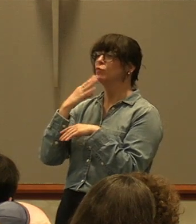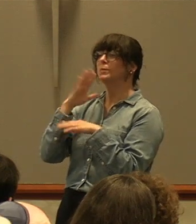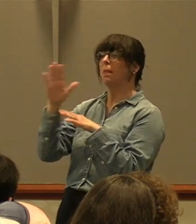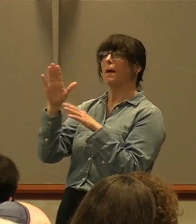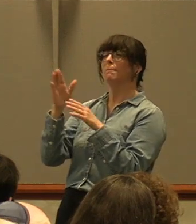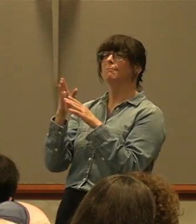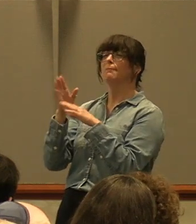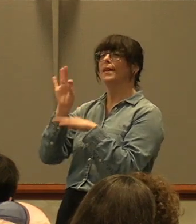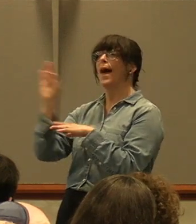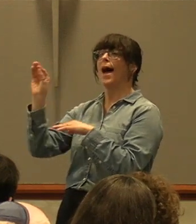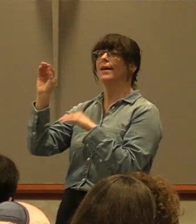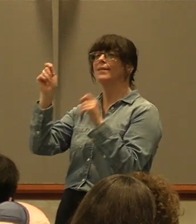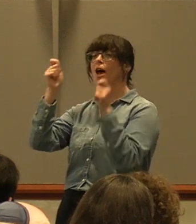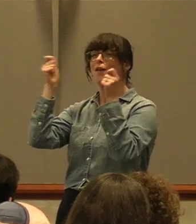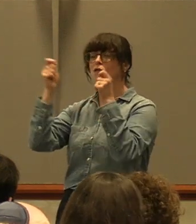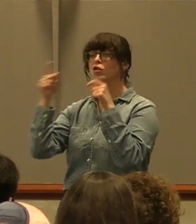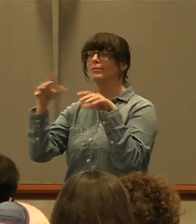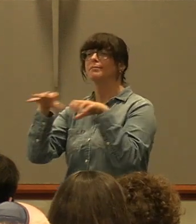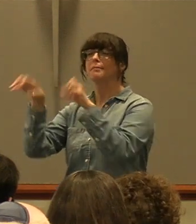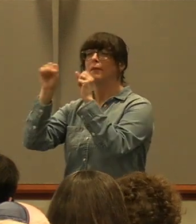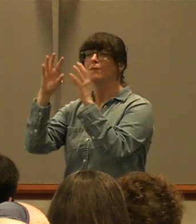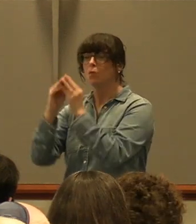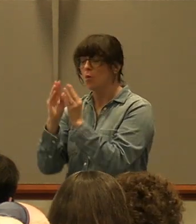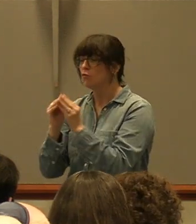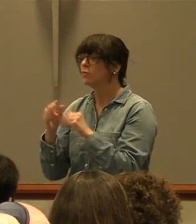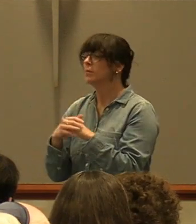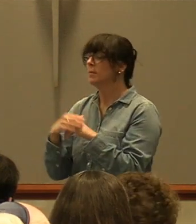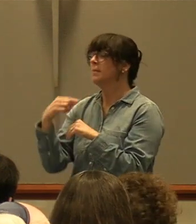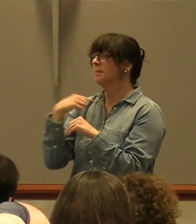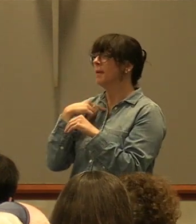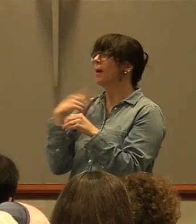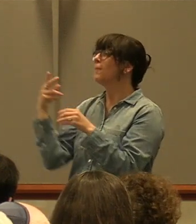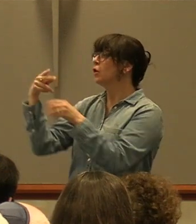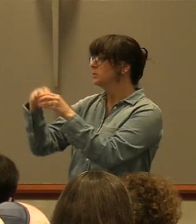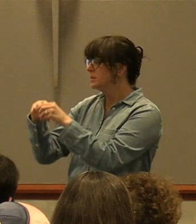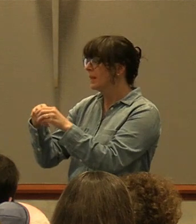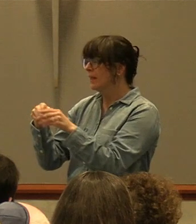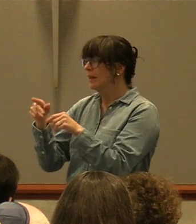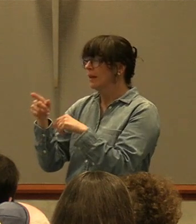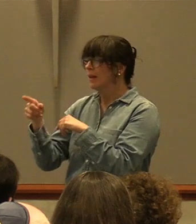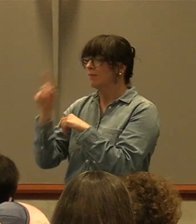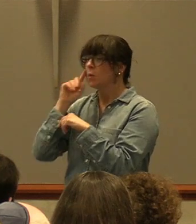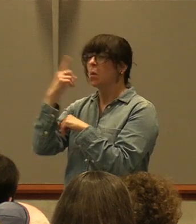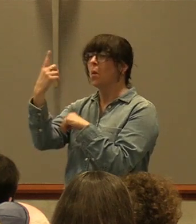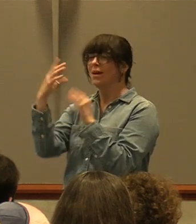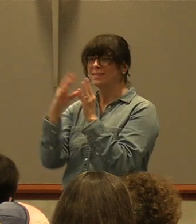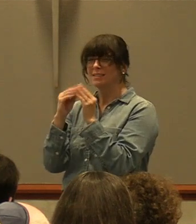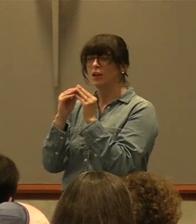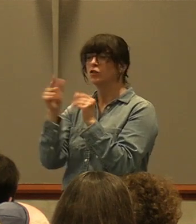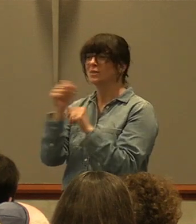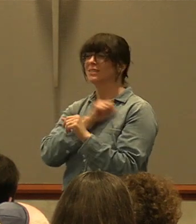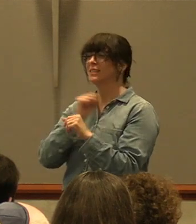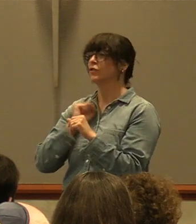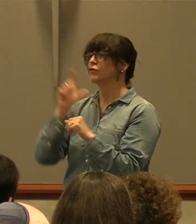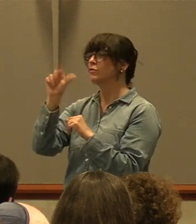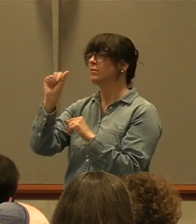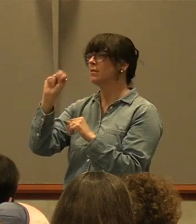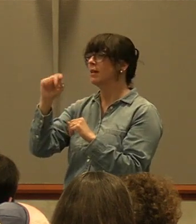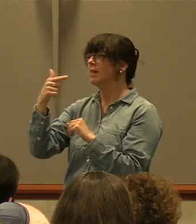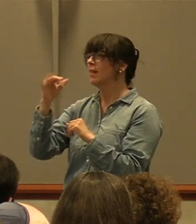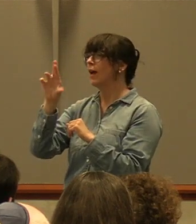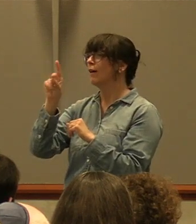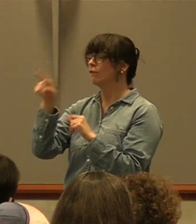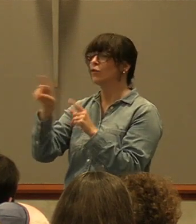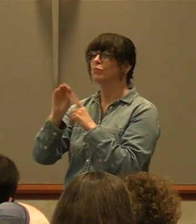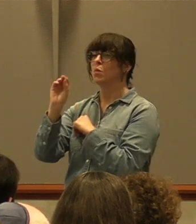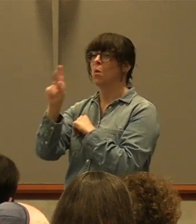they were doing a forum. I participated on a session with Senator Lankford of Oklahoma.